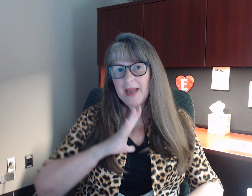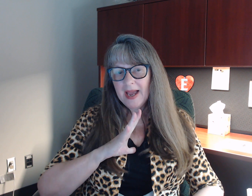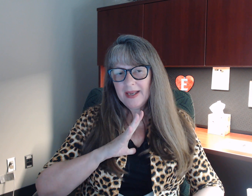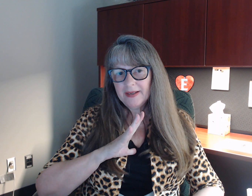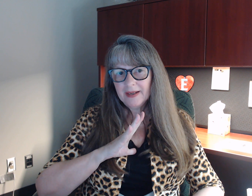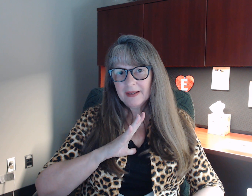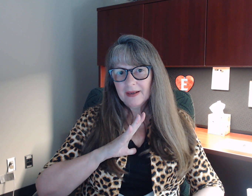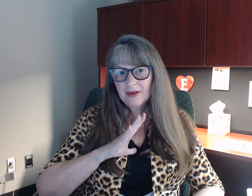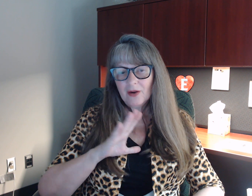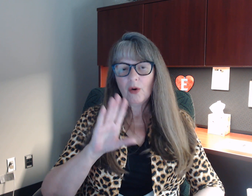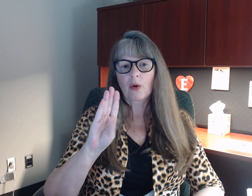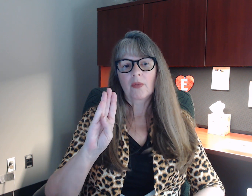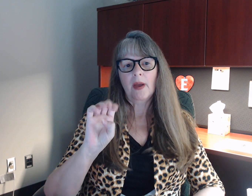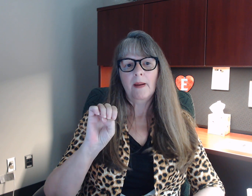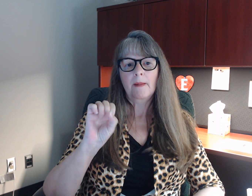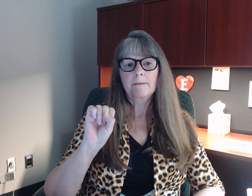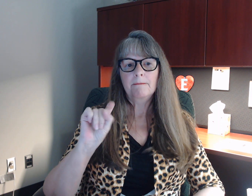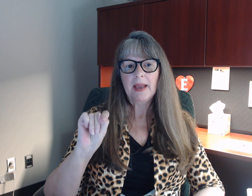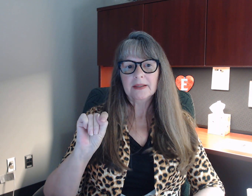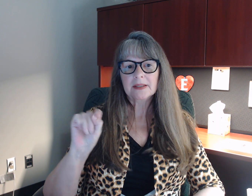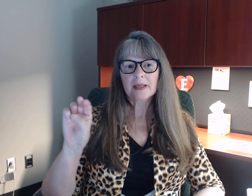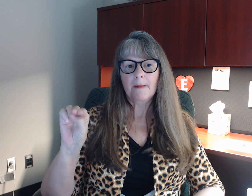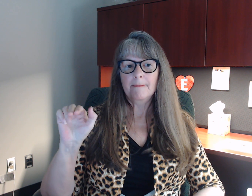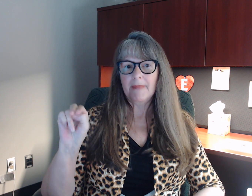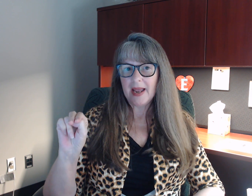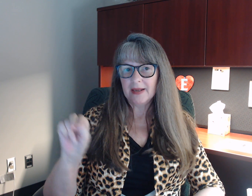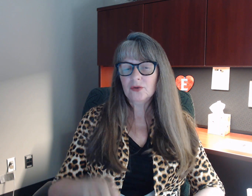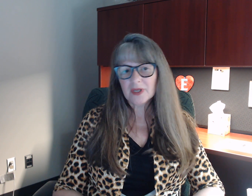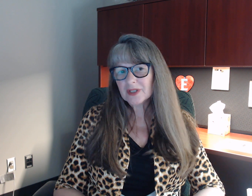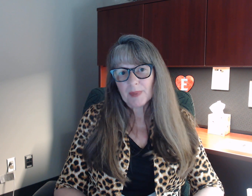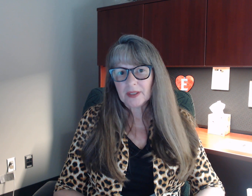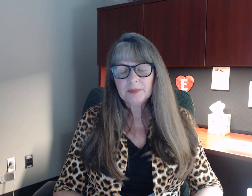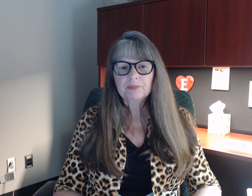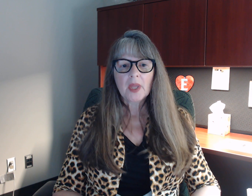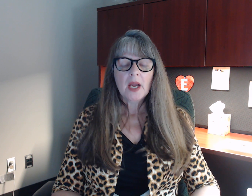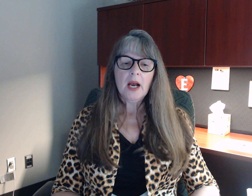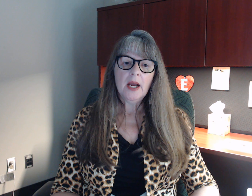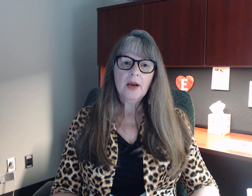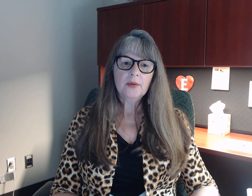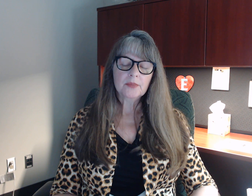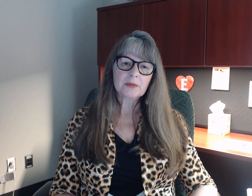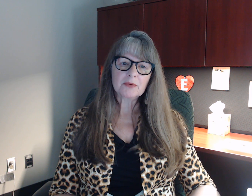man, or the best man. You can spell it. Sometimes it's more fun